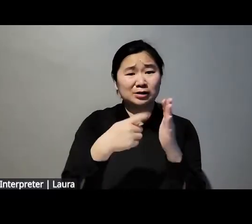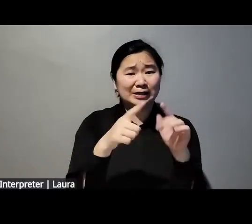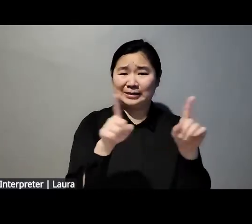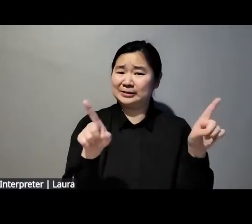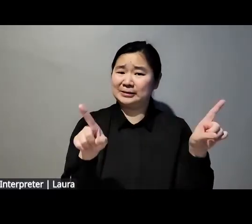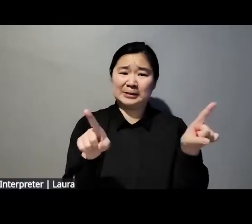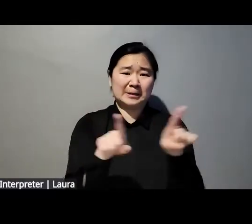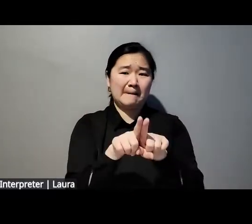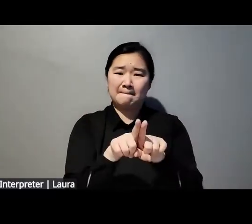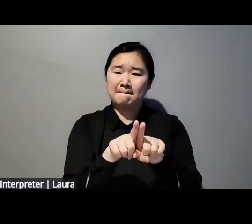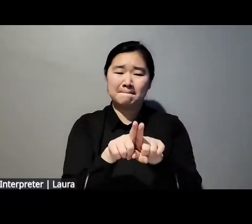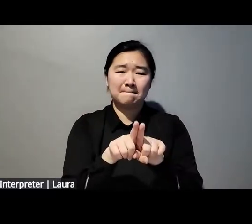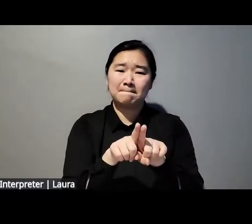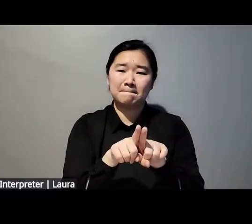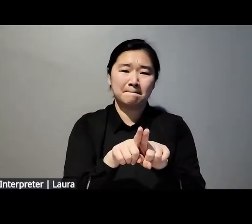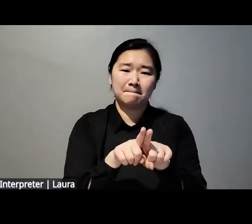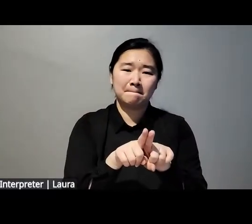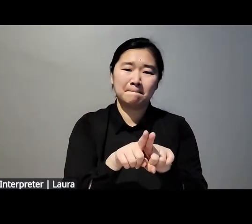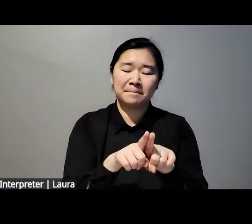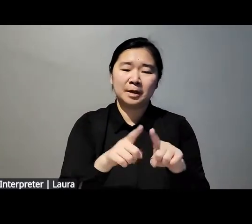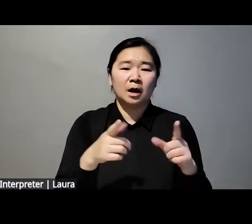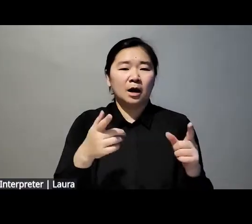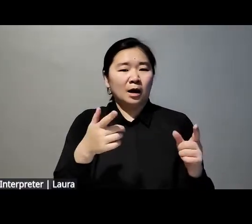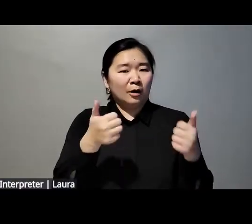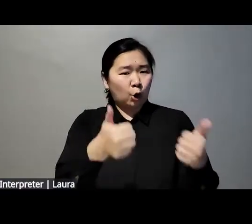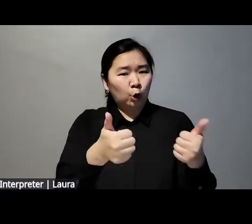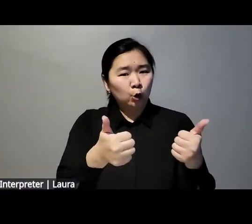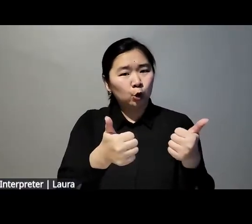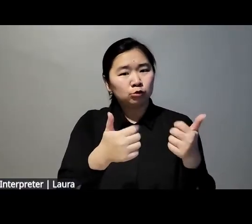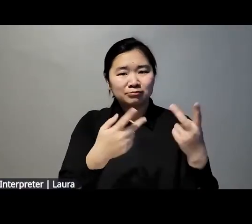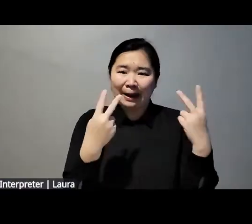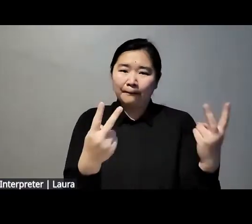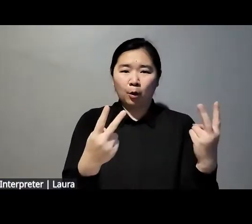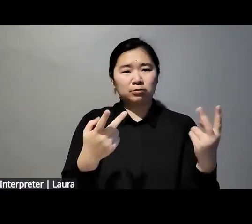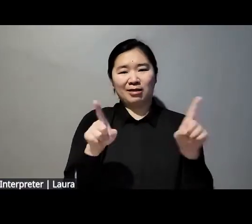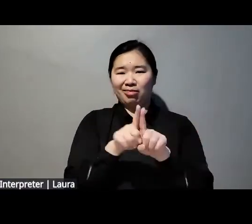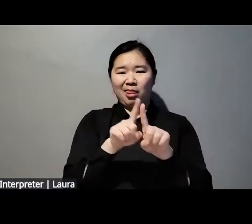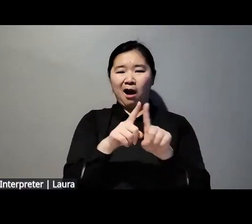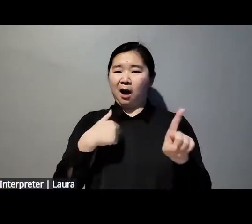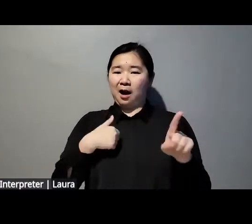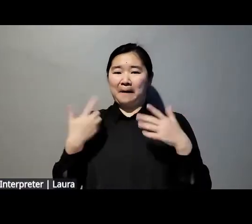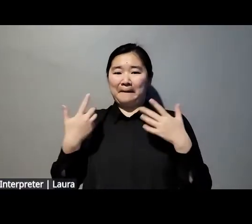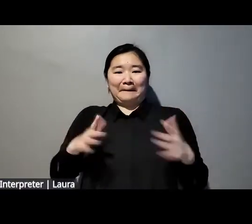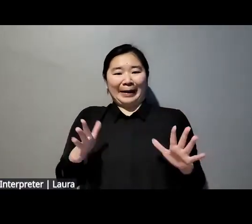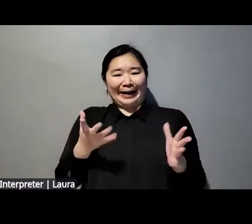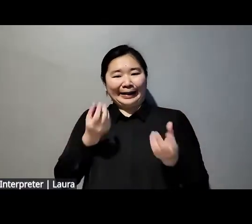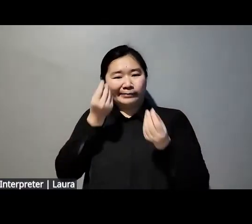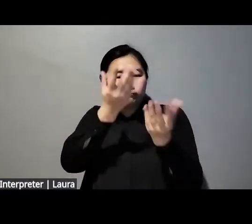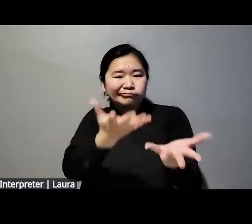cost, and cater for their engagement and opportunities, and also